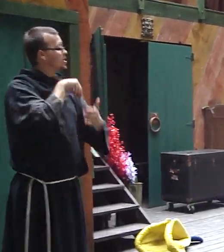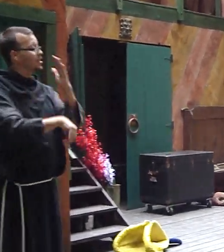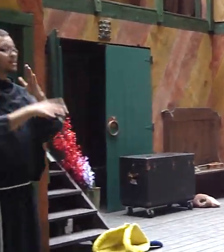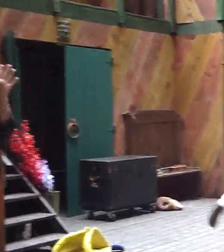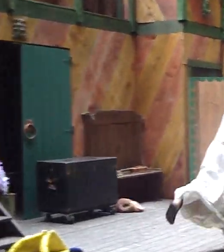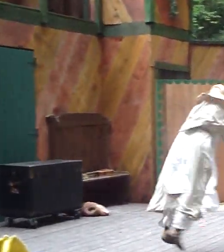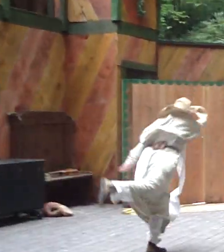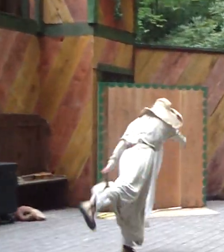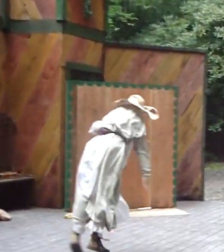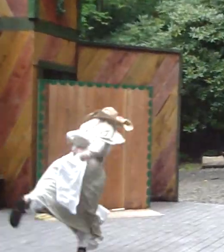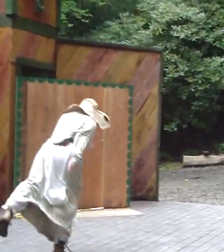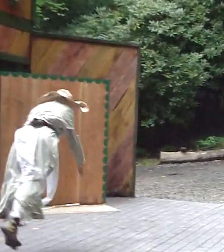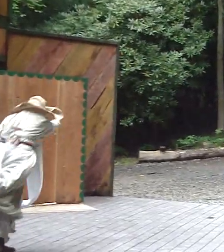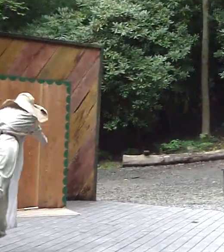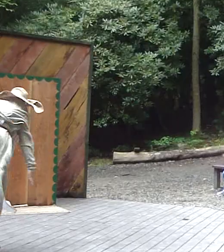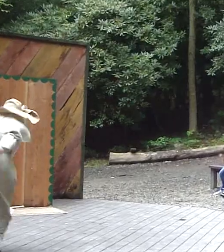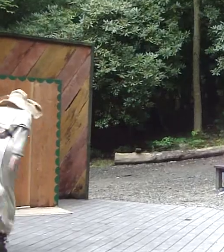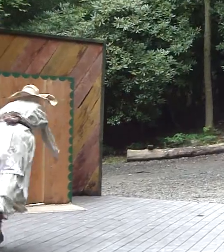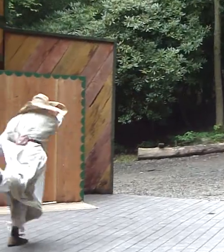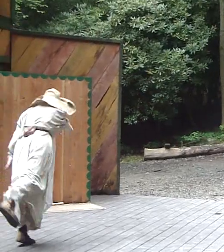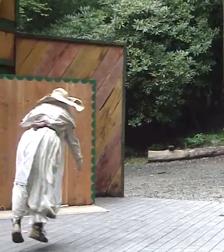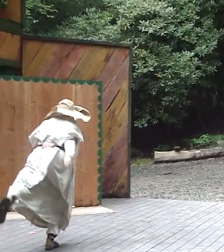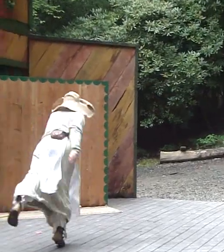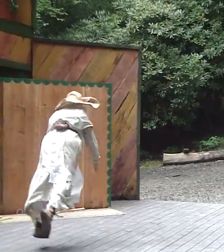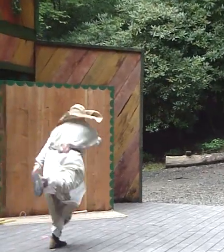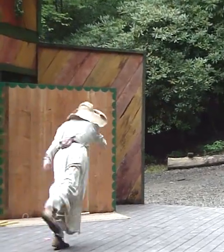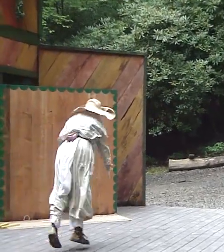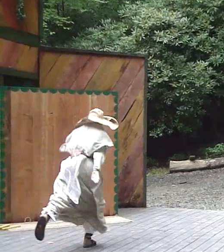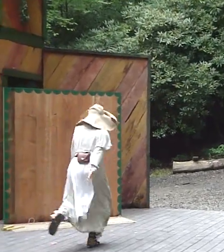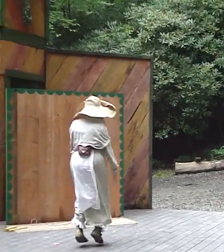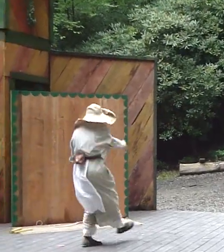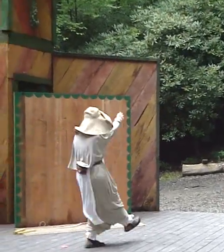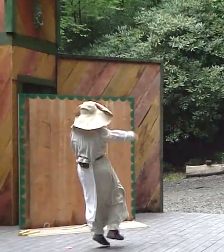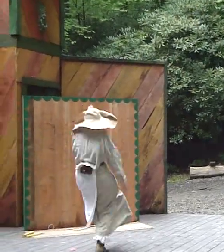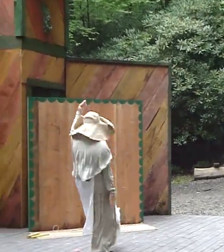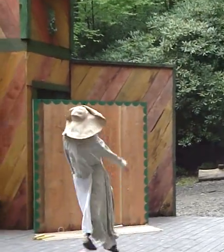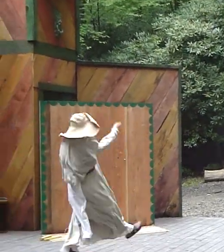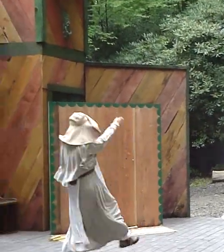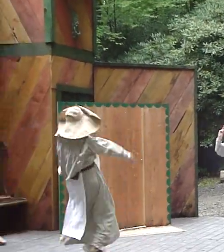men in the Bible. Woo! Oh, yeah.